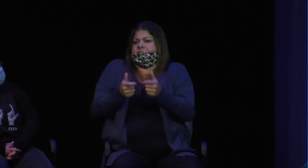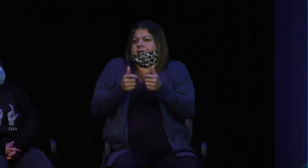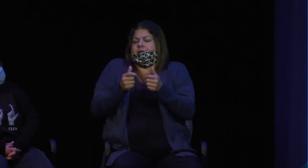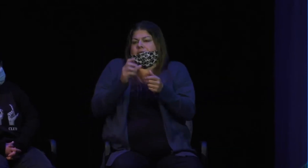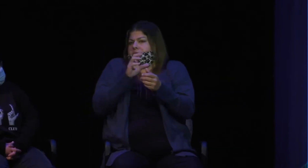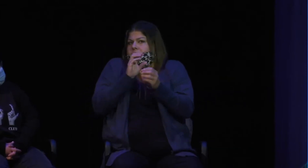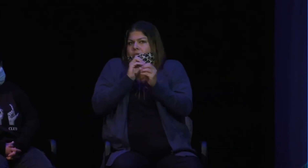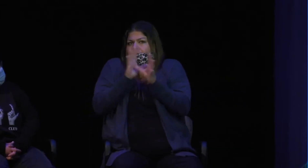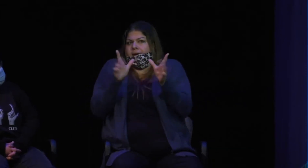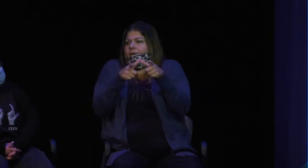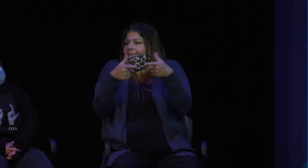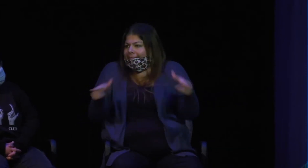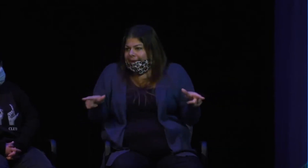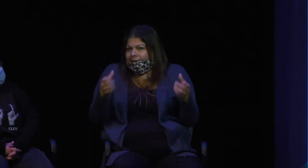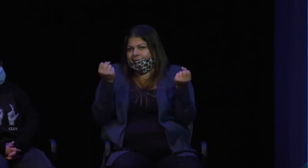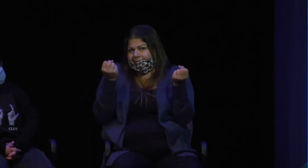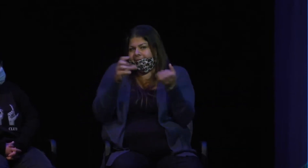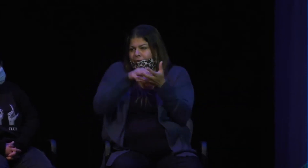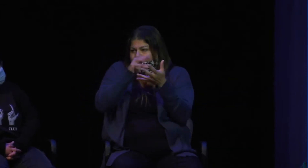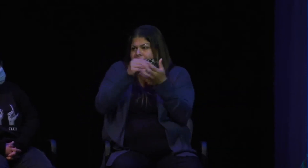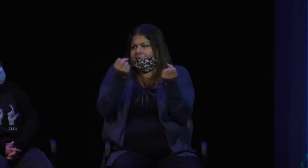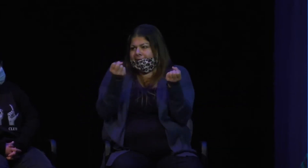or he just